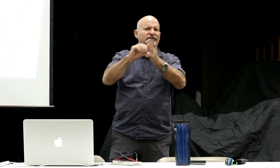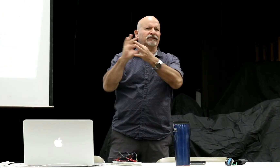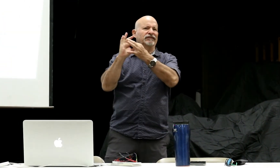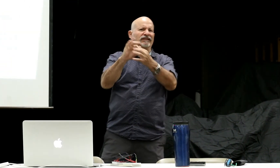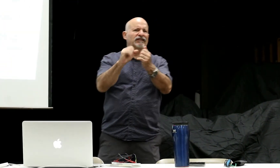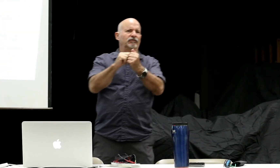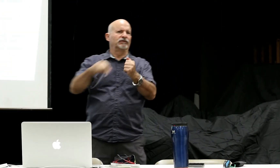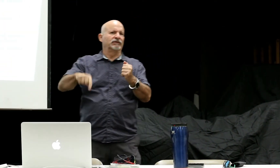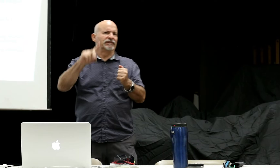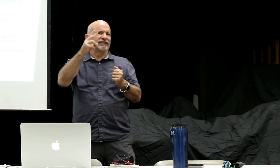Thank you. Yes.